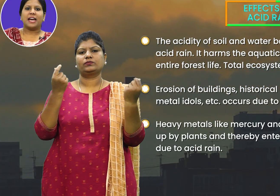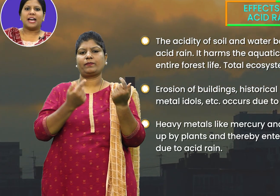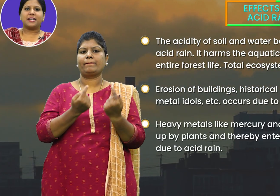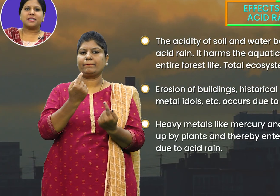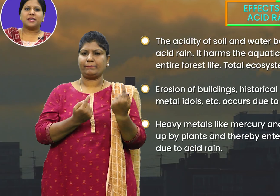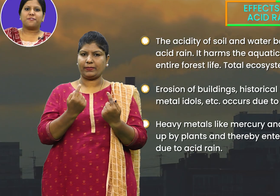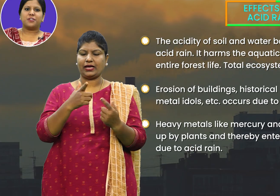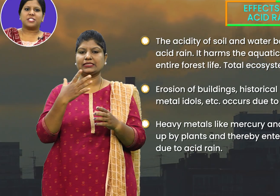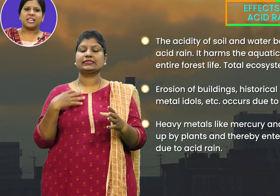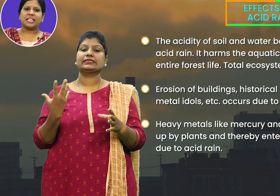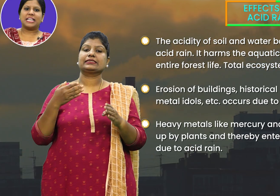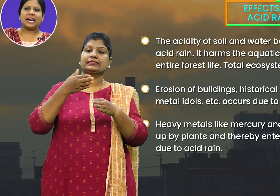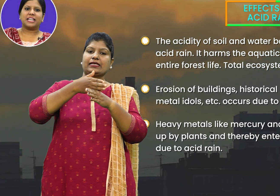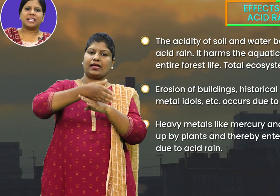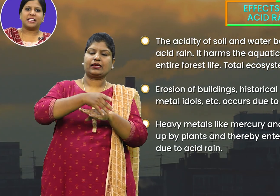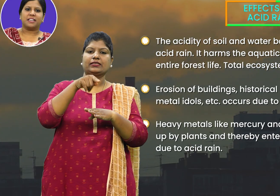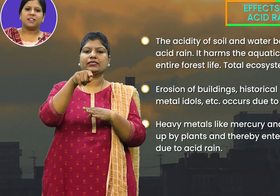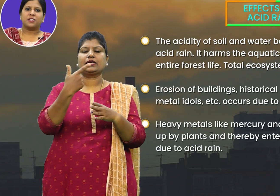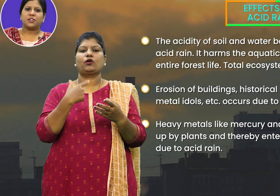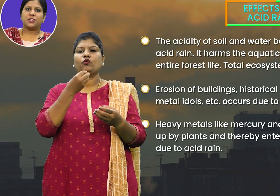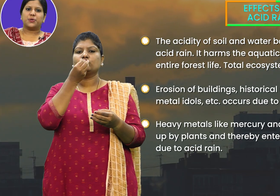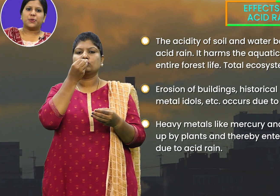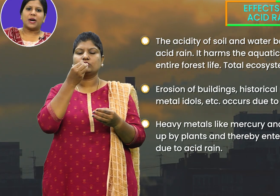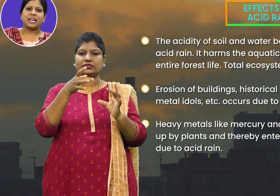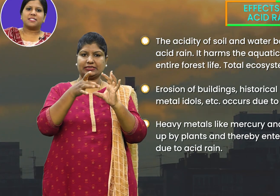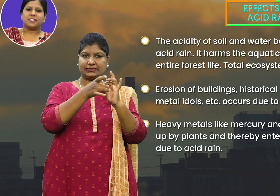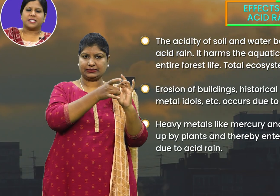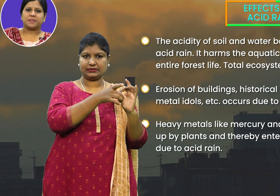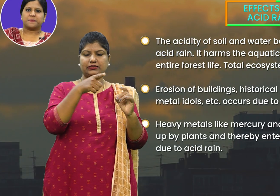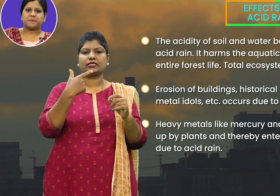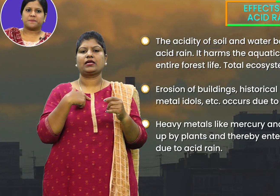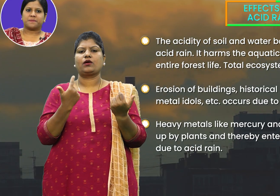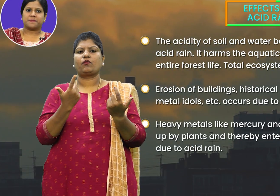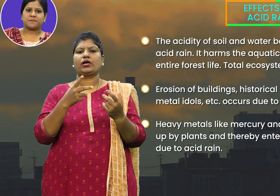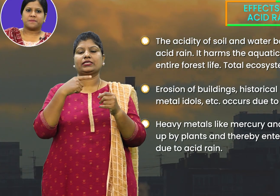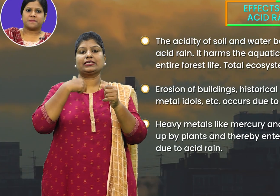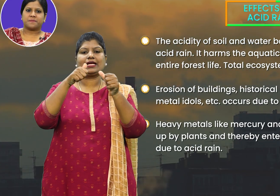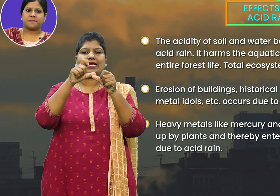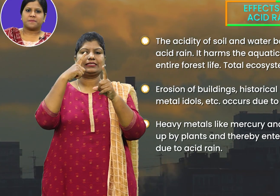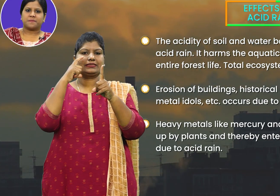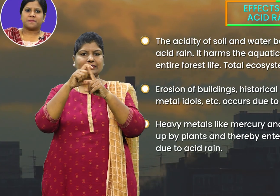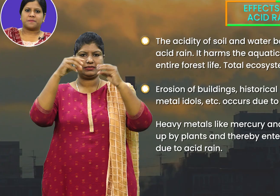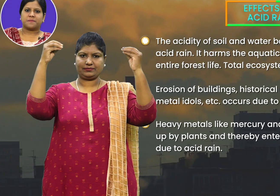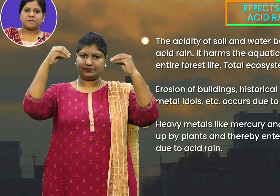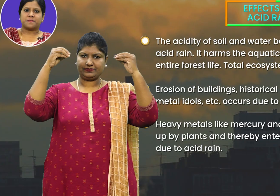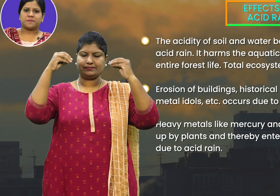thereby enter the food chain indirectly due to acid rain.